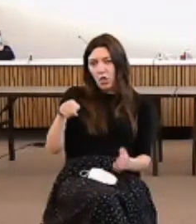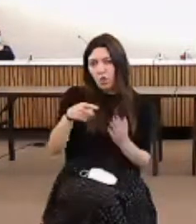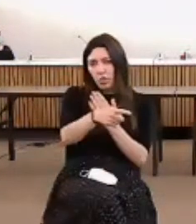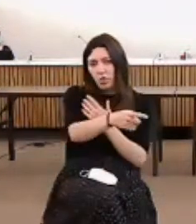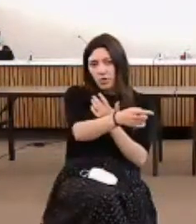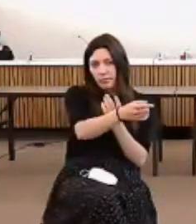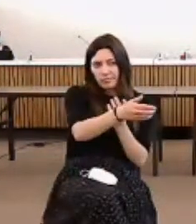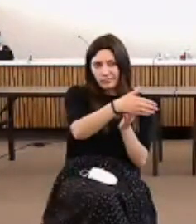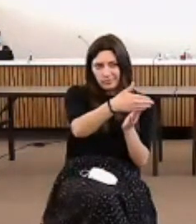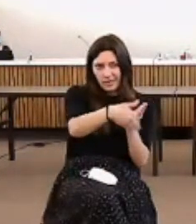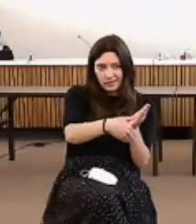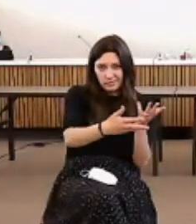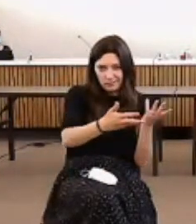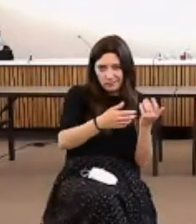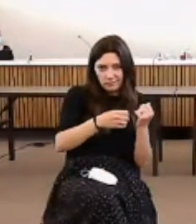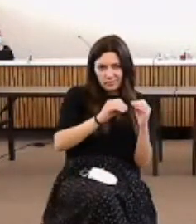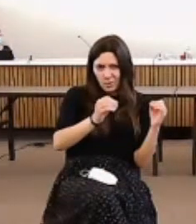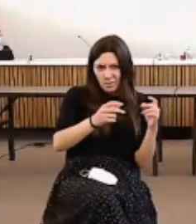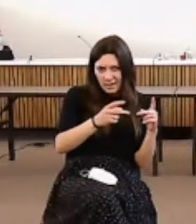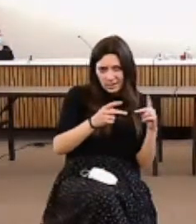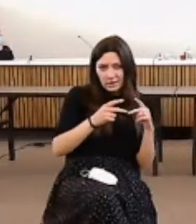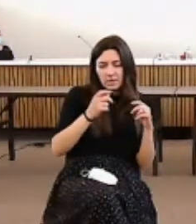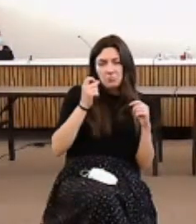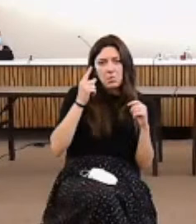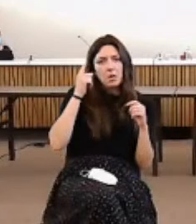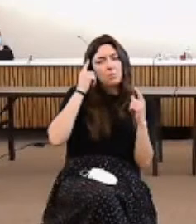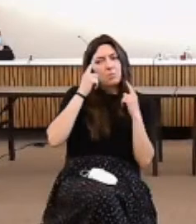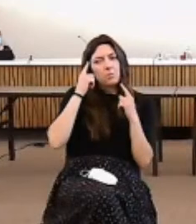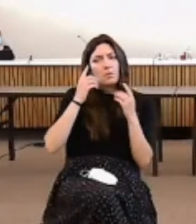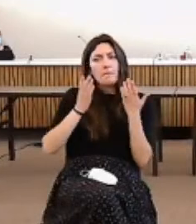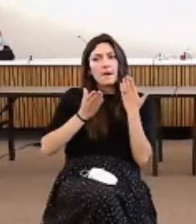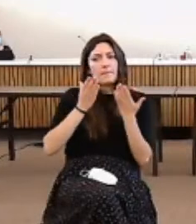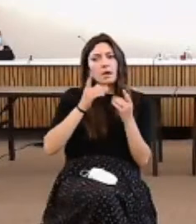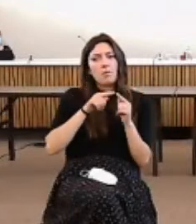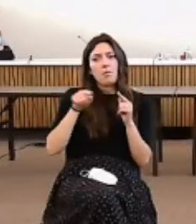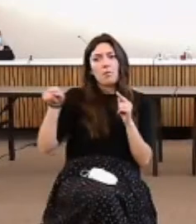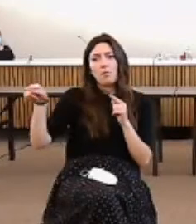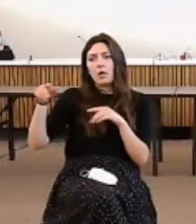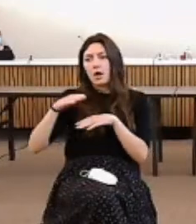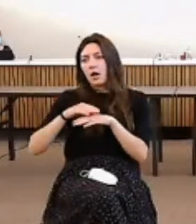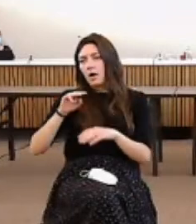there was discussion about the possibility going up Middle Road.